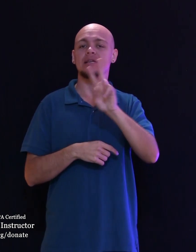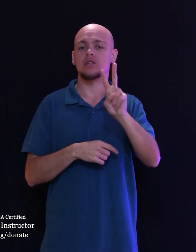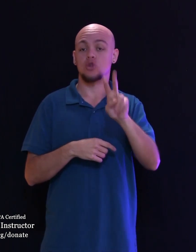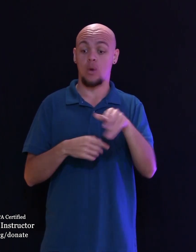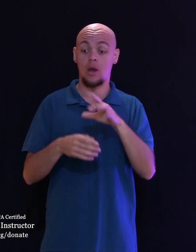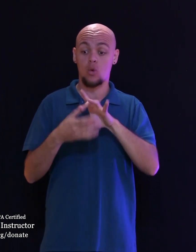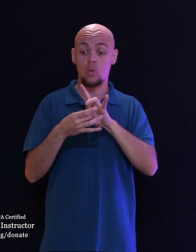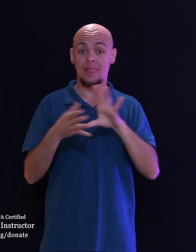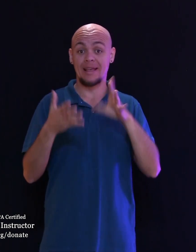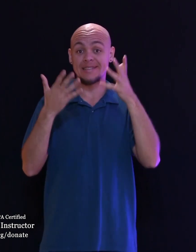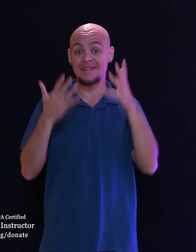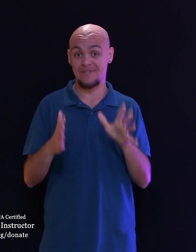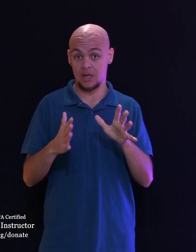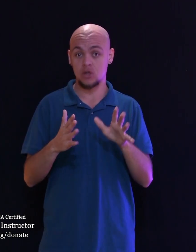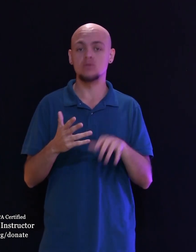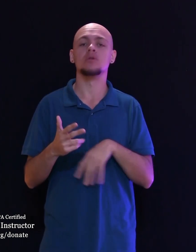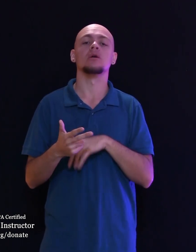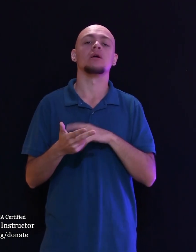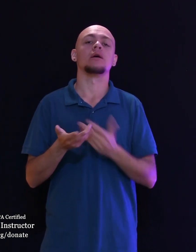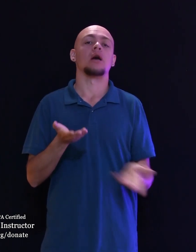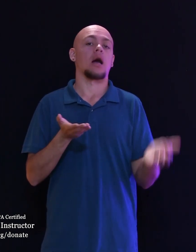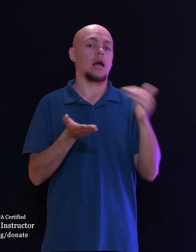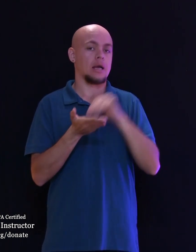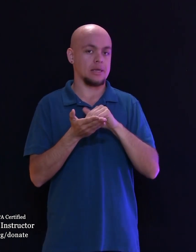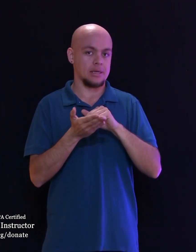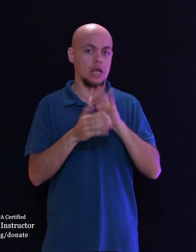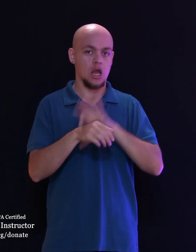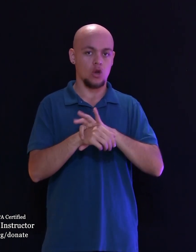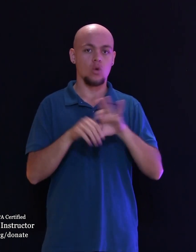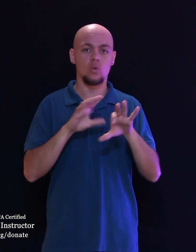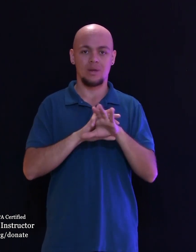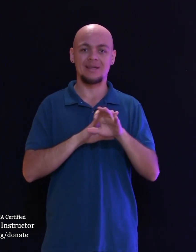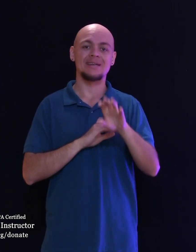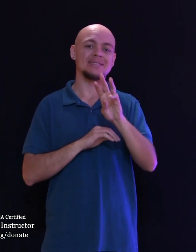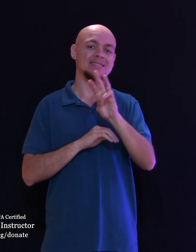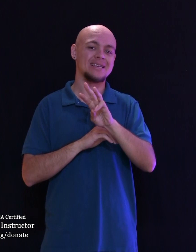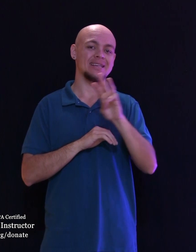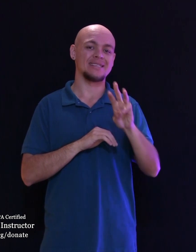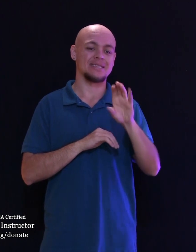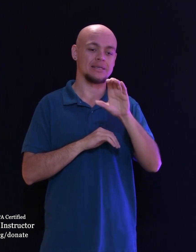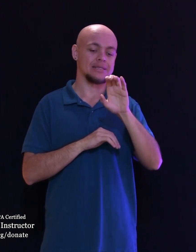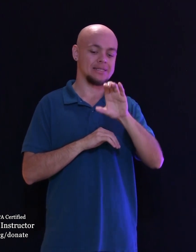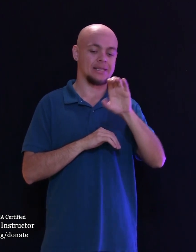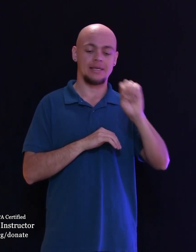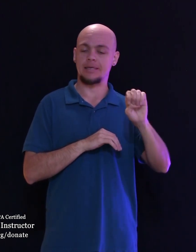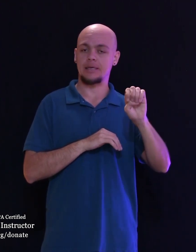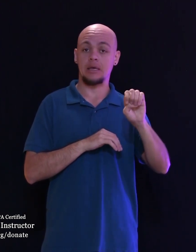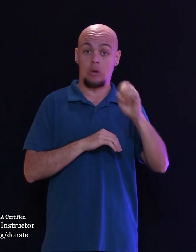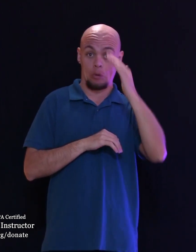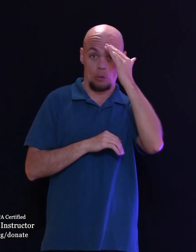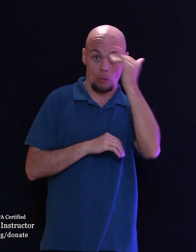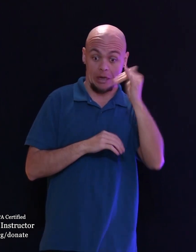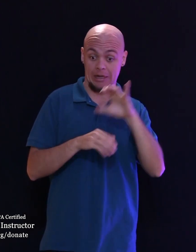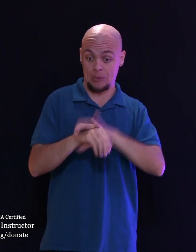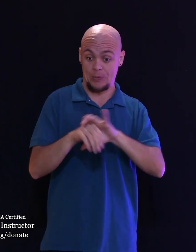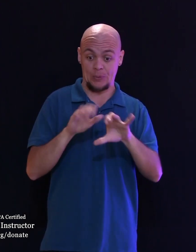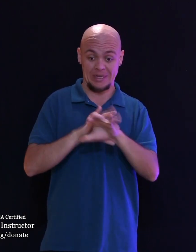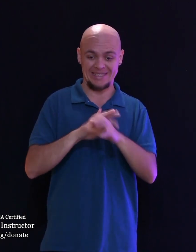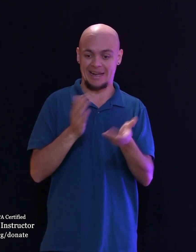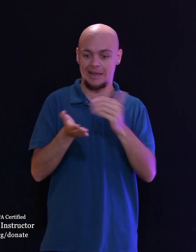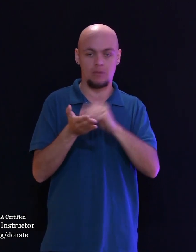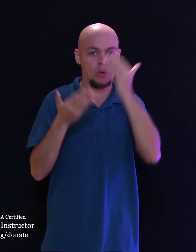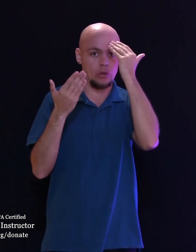why. It's never explained why. But we know he was arrested 3 times. In 66, after being arrested, he